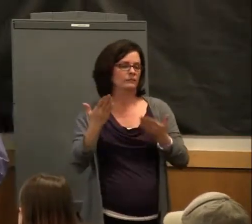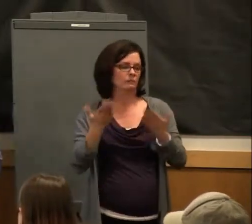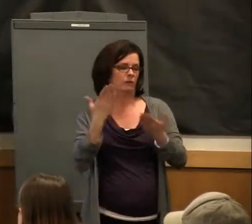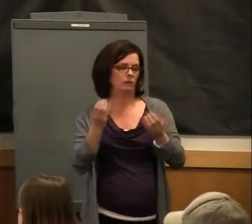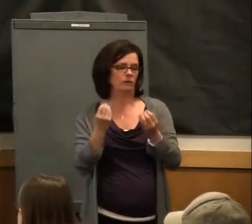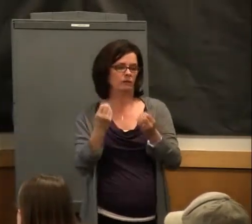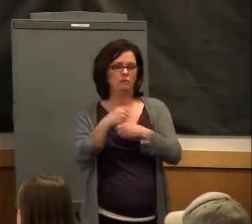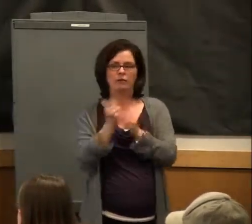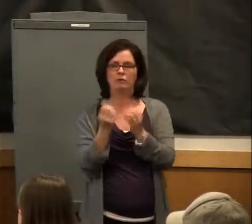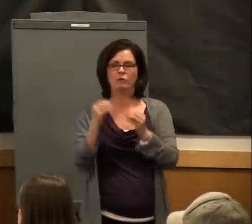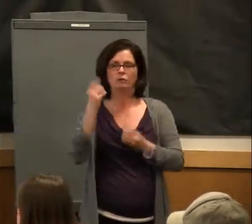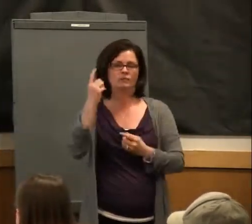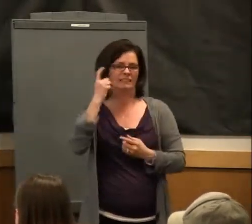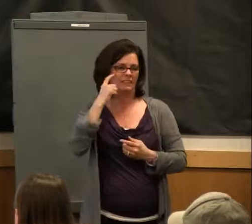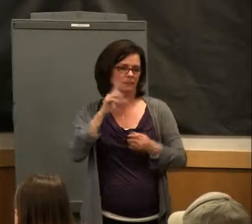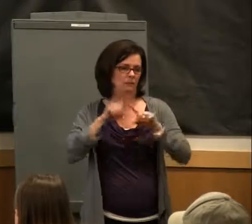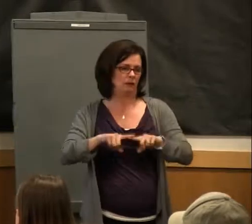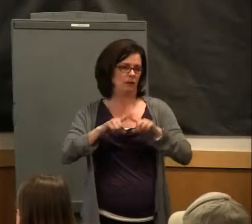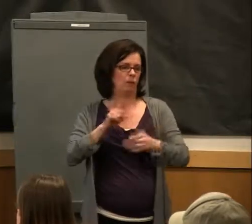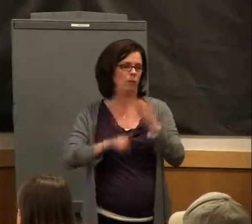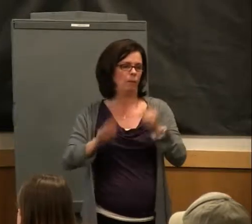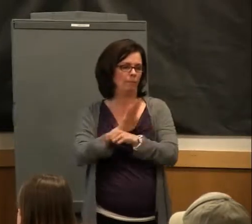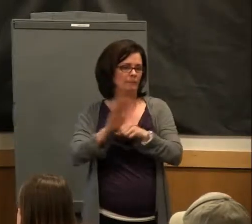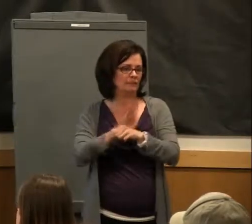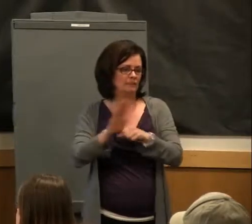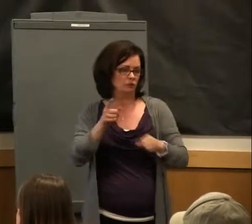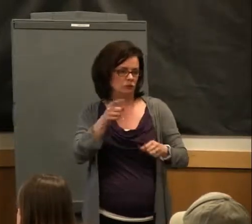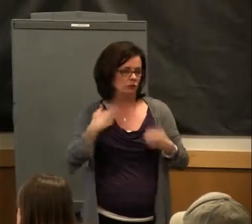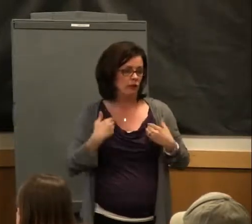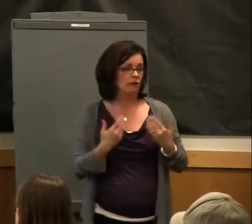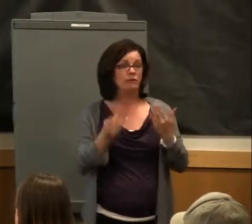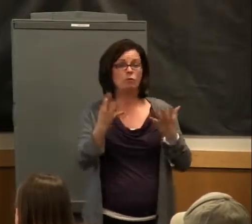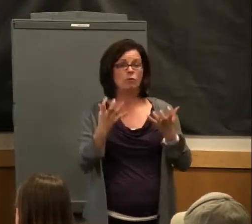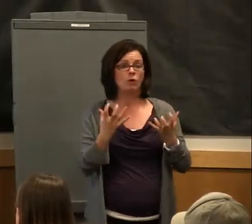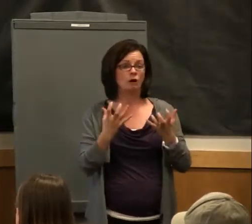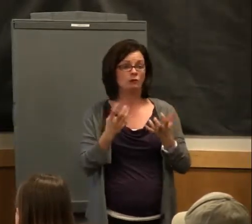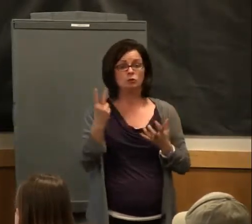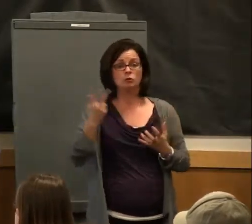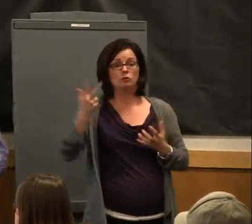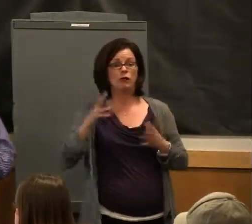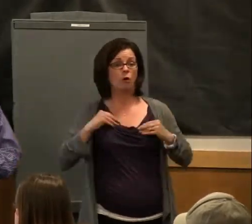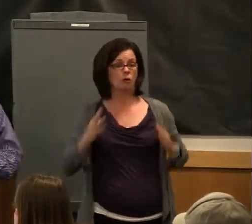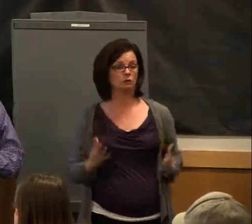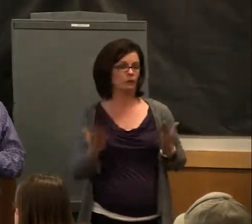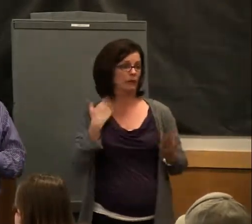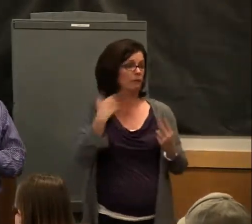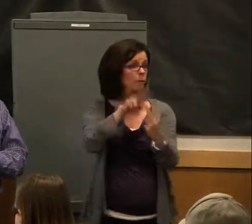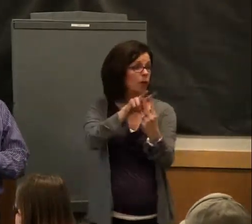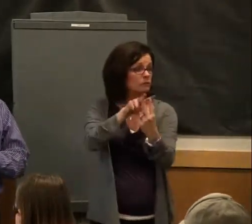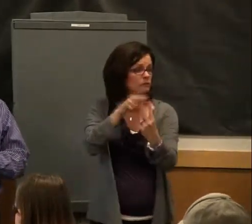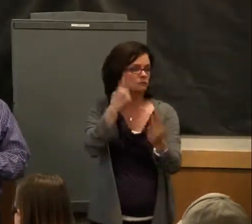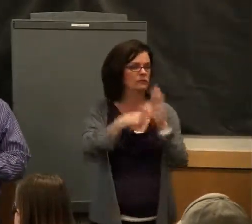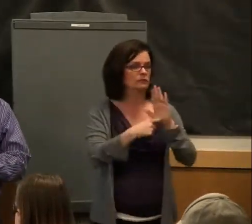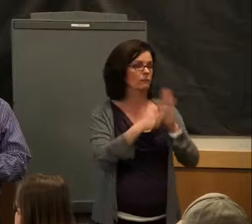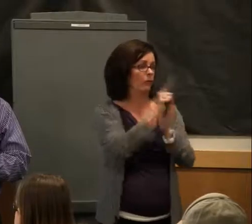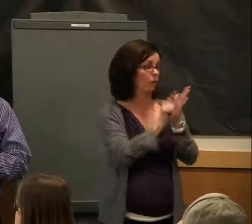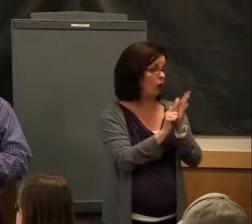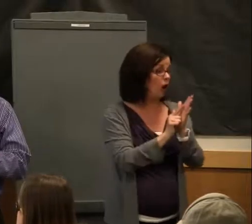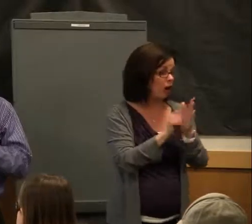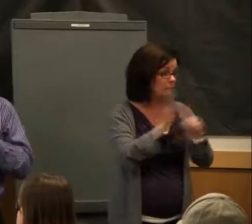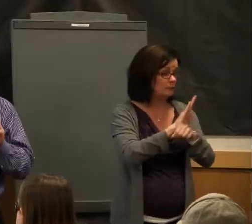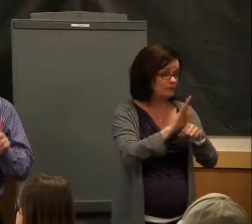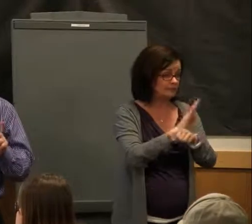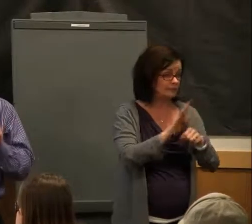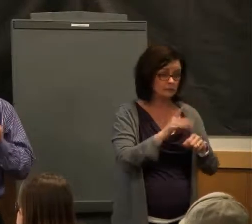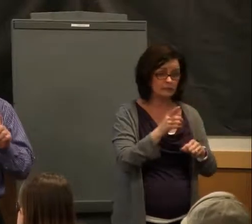want to start, especially if you want to have more than one owner. So you might have a partnership. So you might see, for example, a law practice